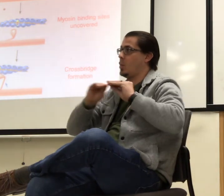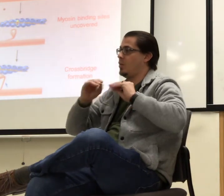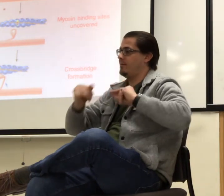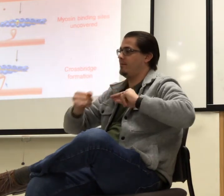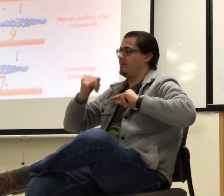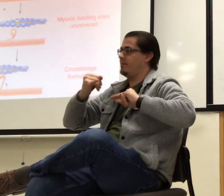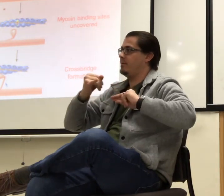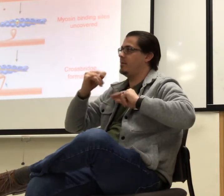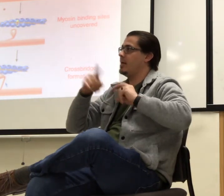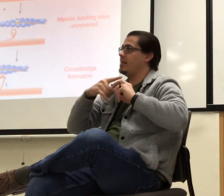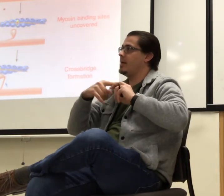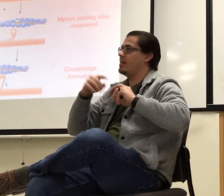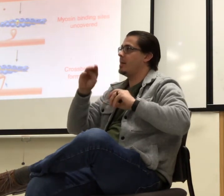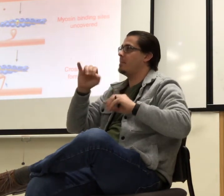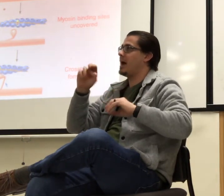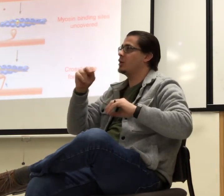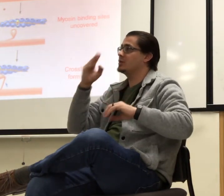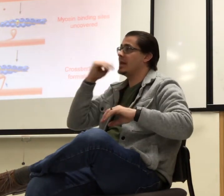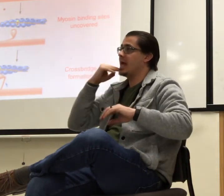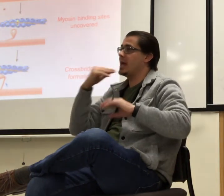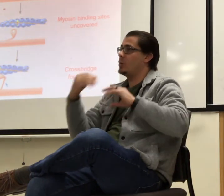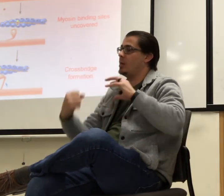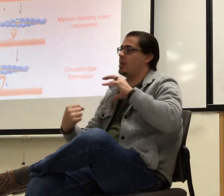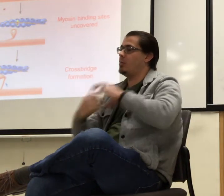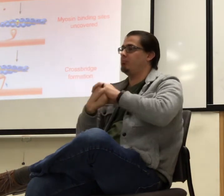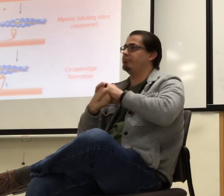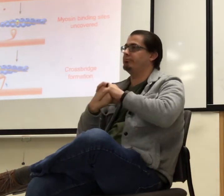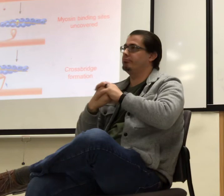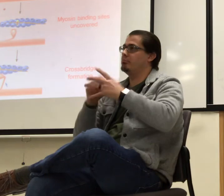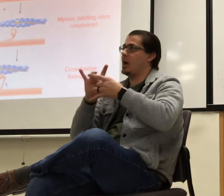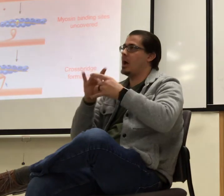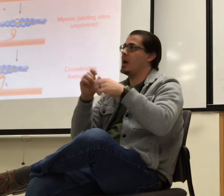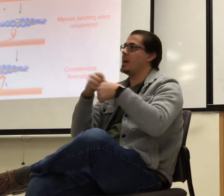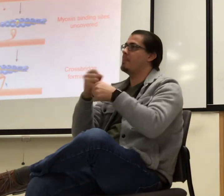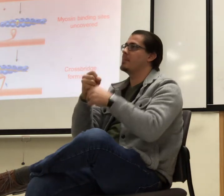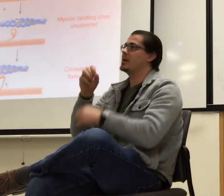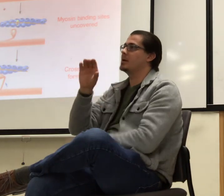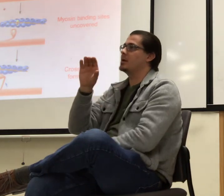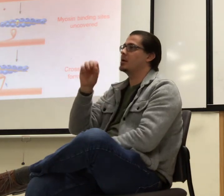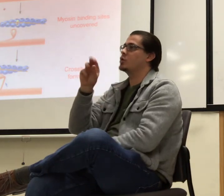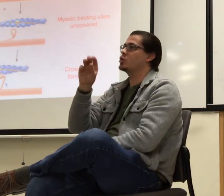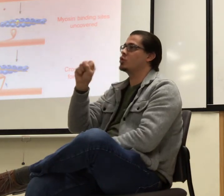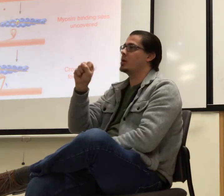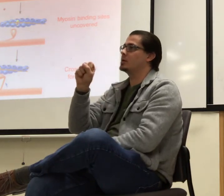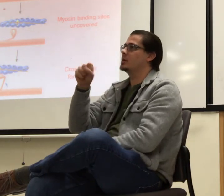the myosin head binds the active site, forming a cross bridge.